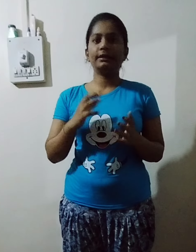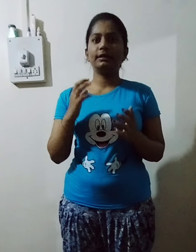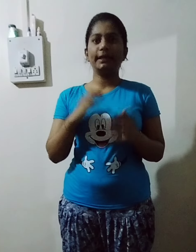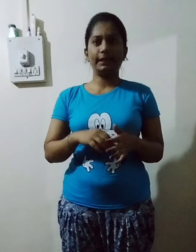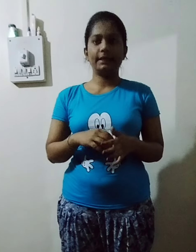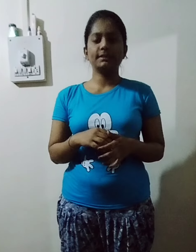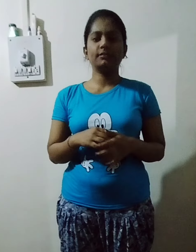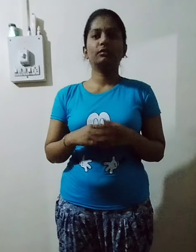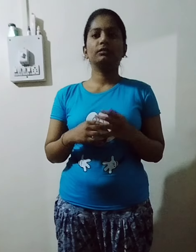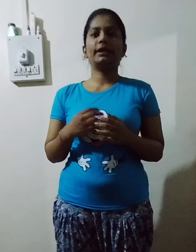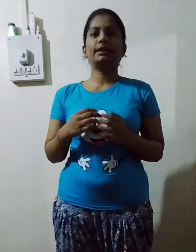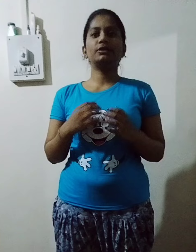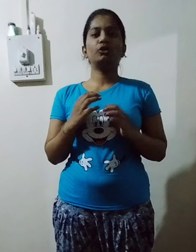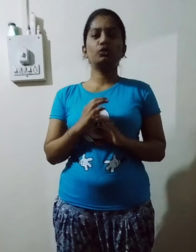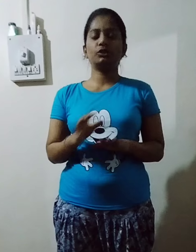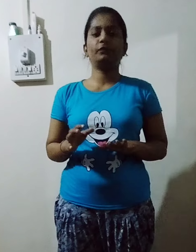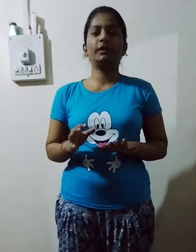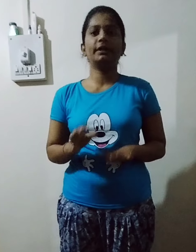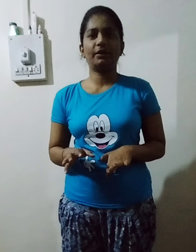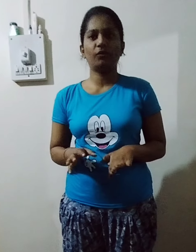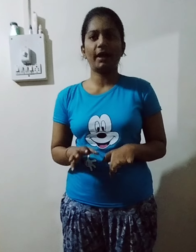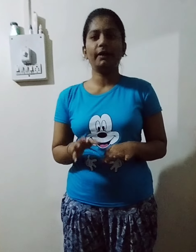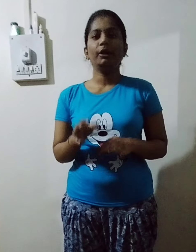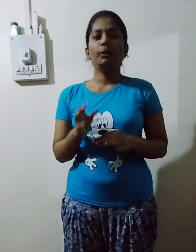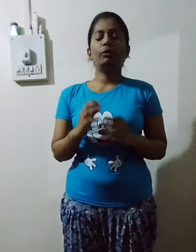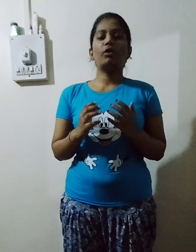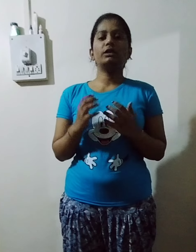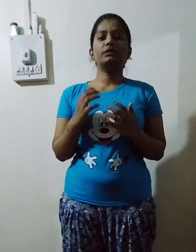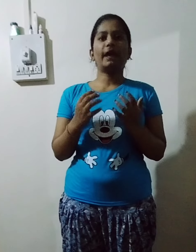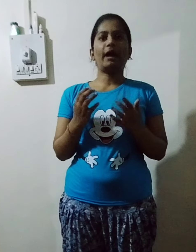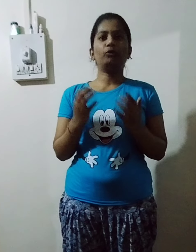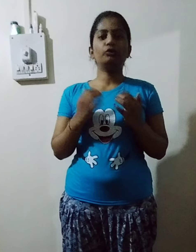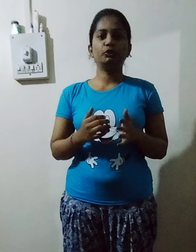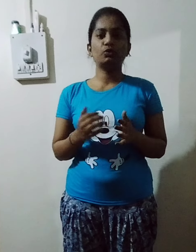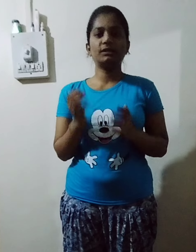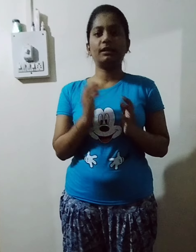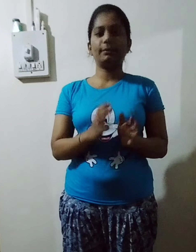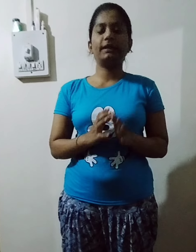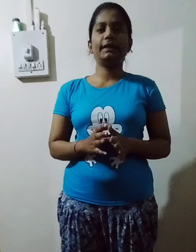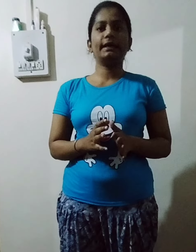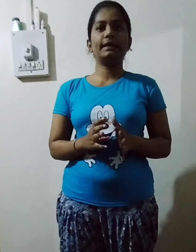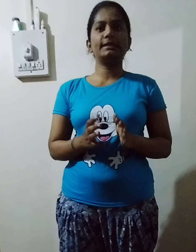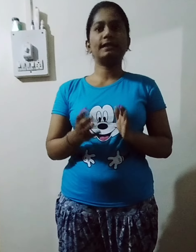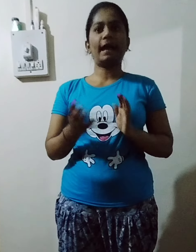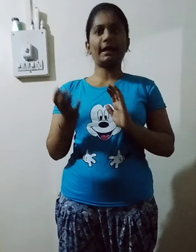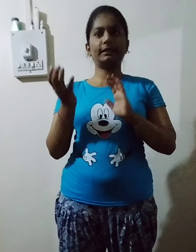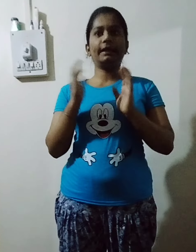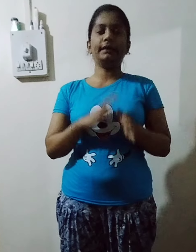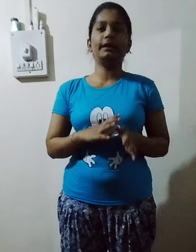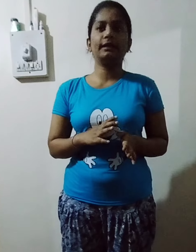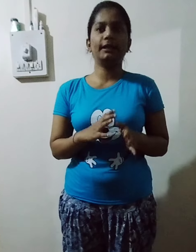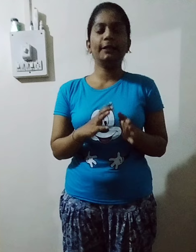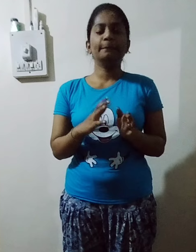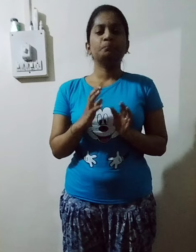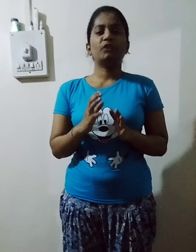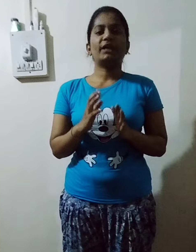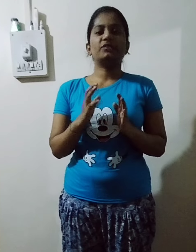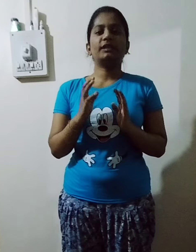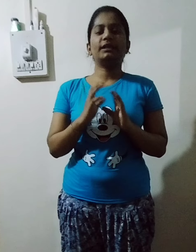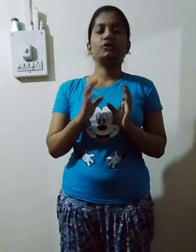linked list, there is no shifting required because we have to use doubly linked list at the internally. That's why there is no